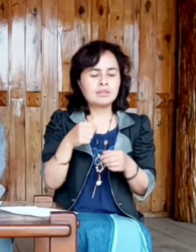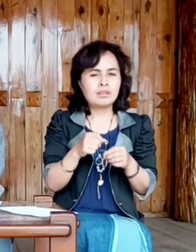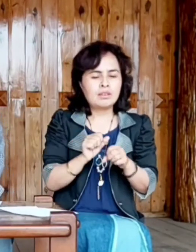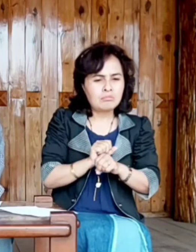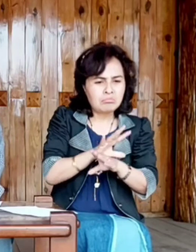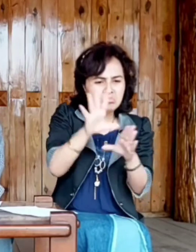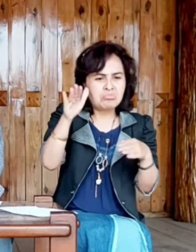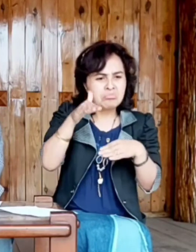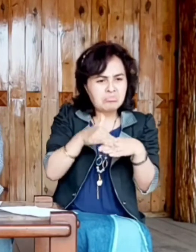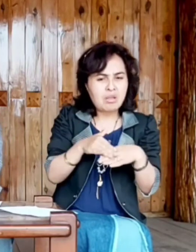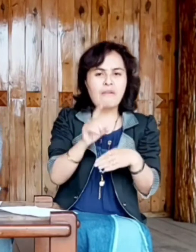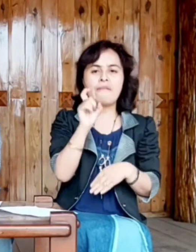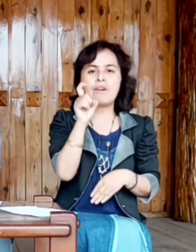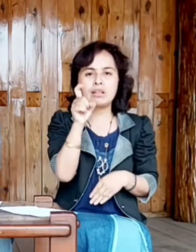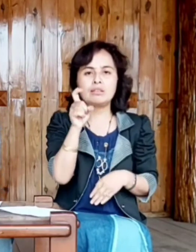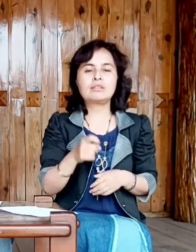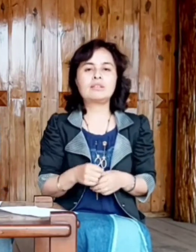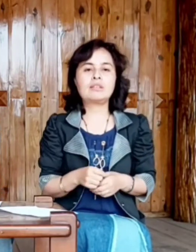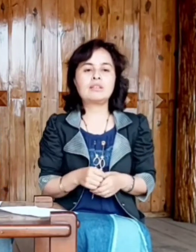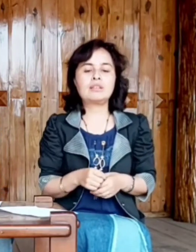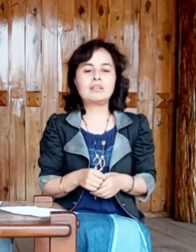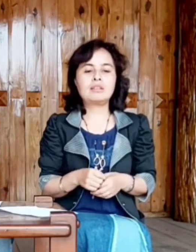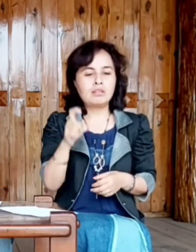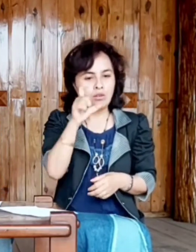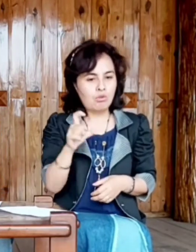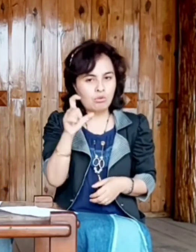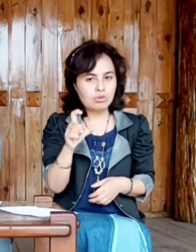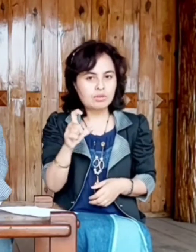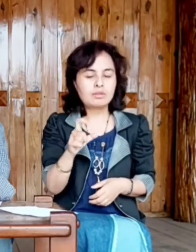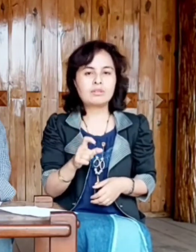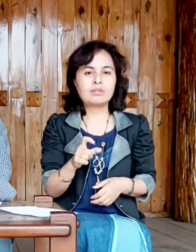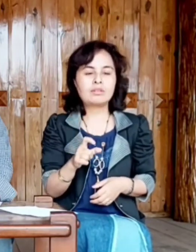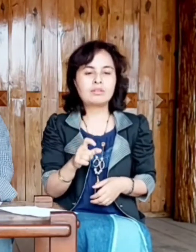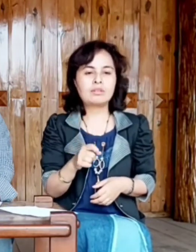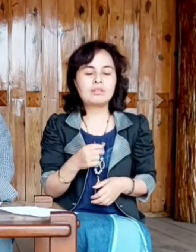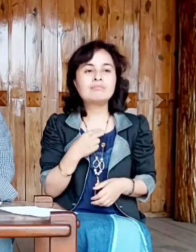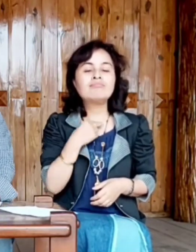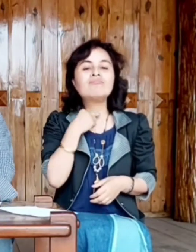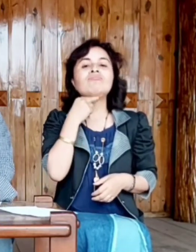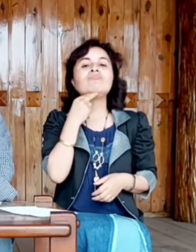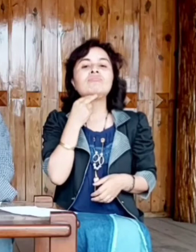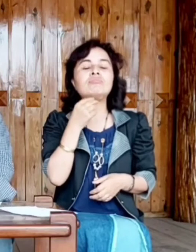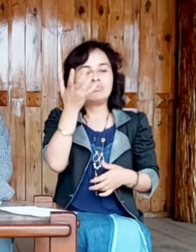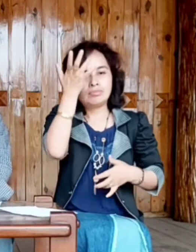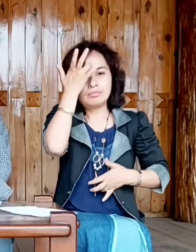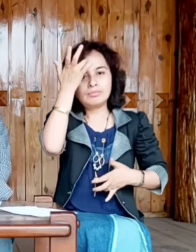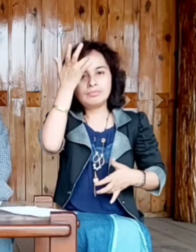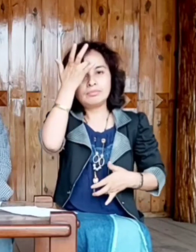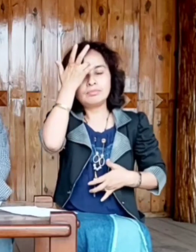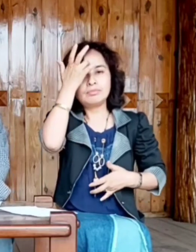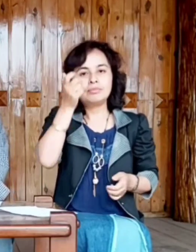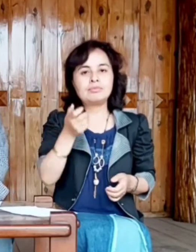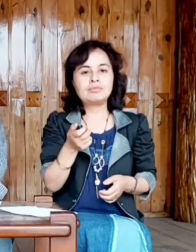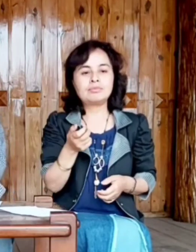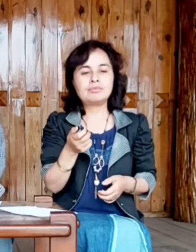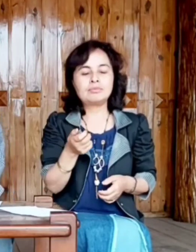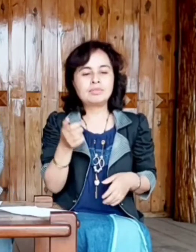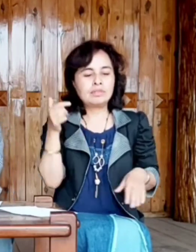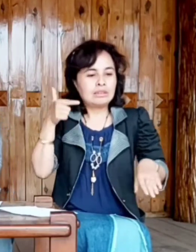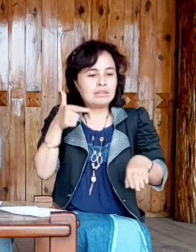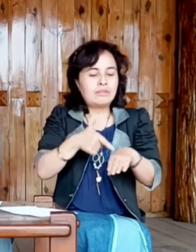contagious virus that causes respiratory illness in